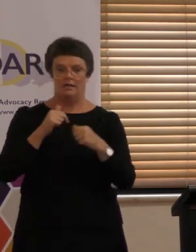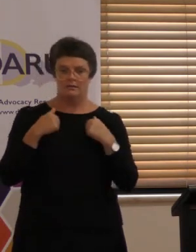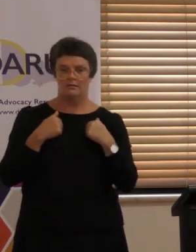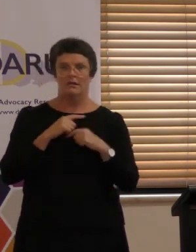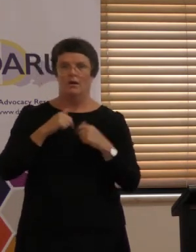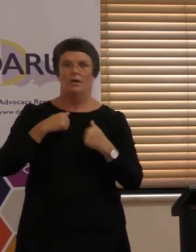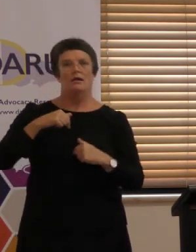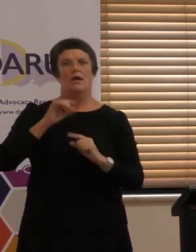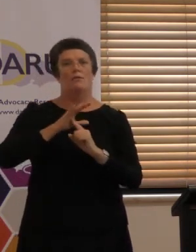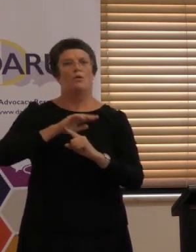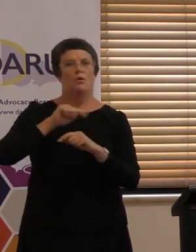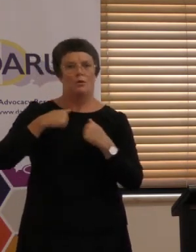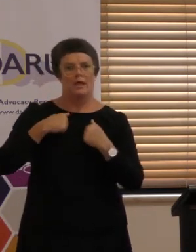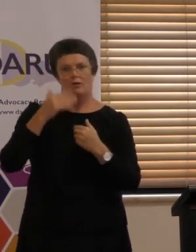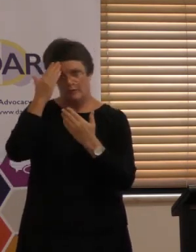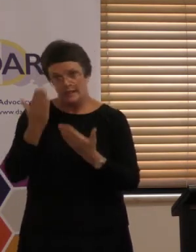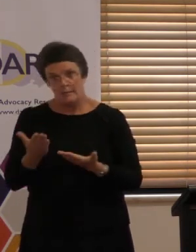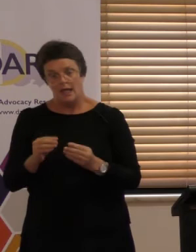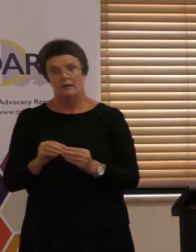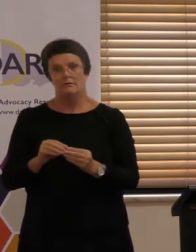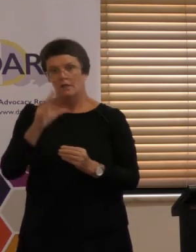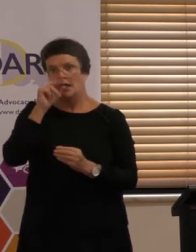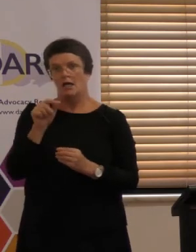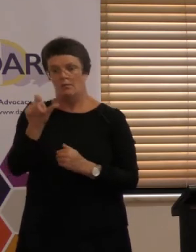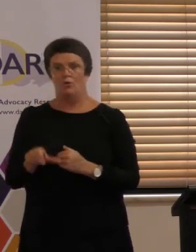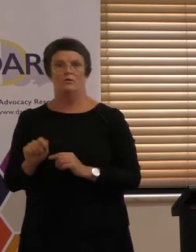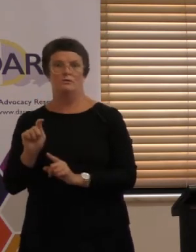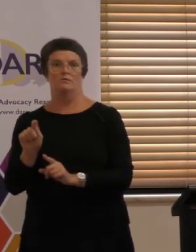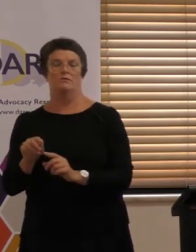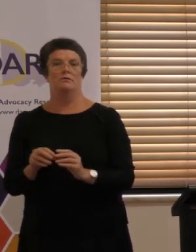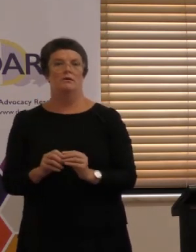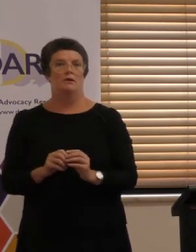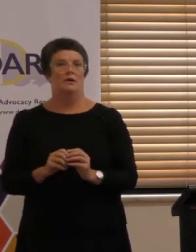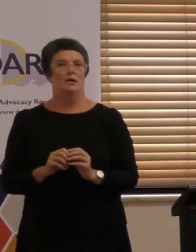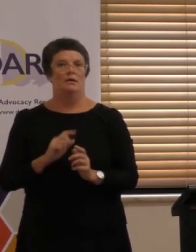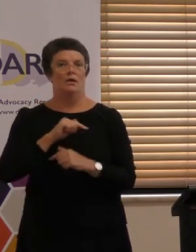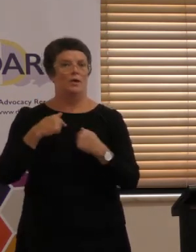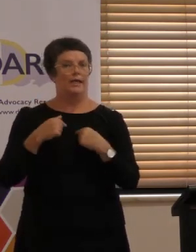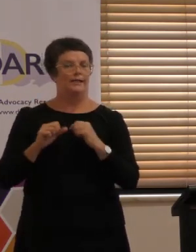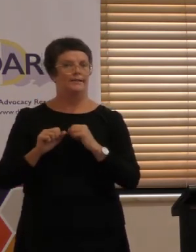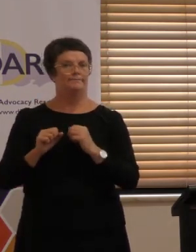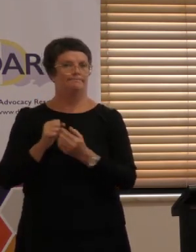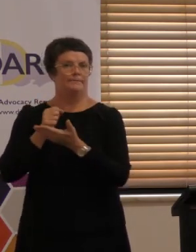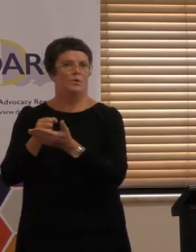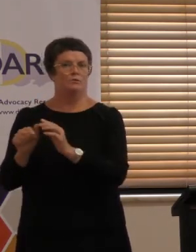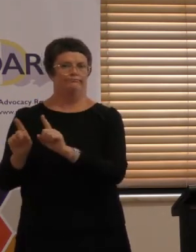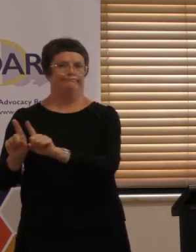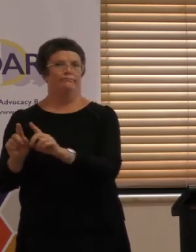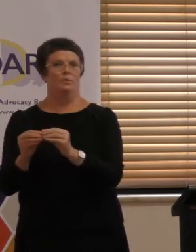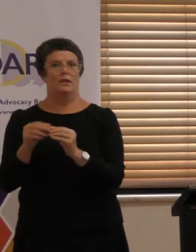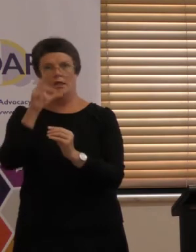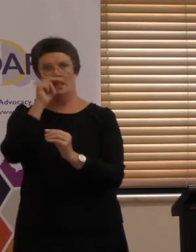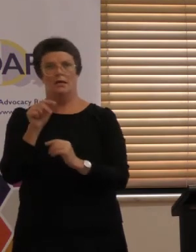families, and at YDAS we sit on the side of a young person as much as we possibly can. but also to acknowledge